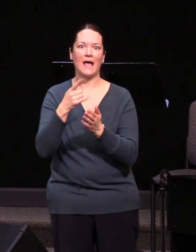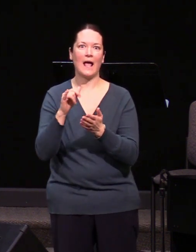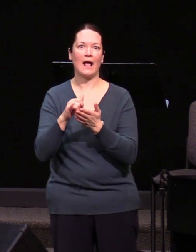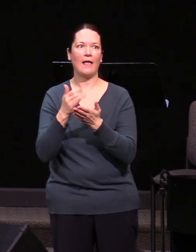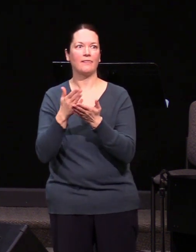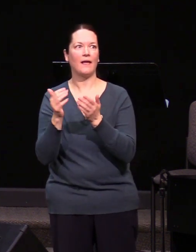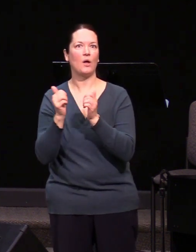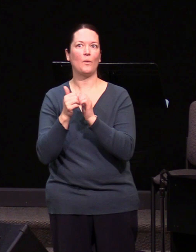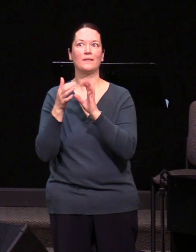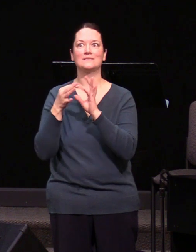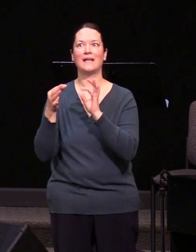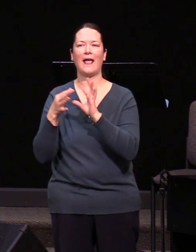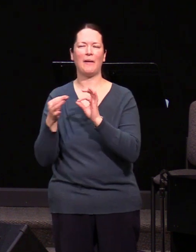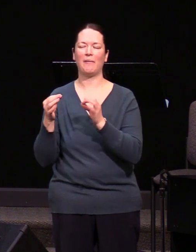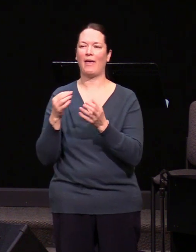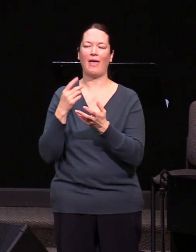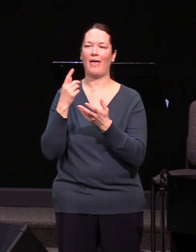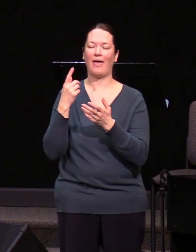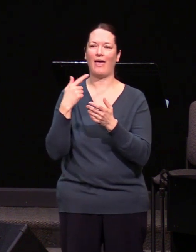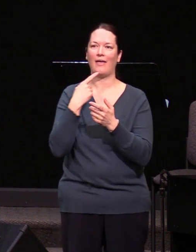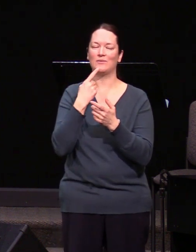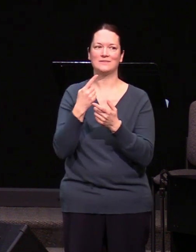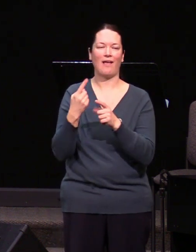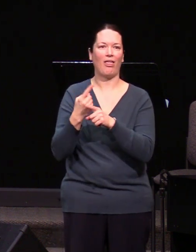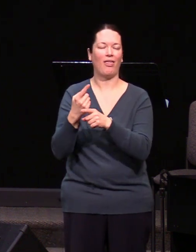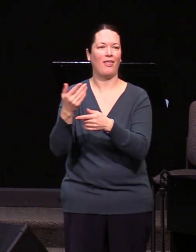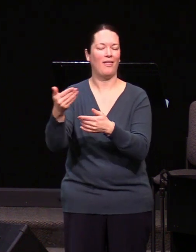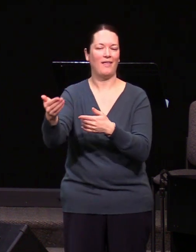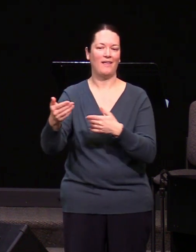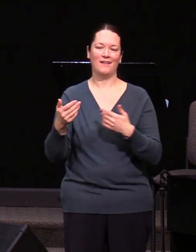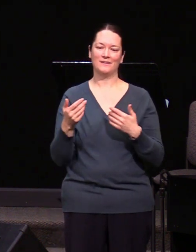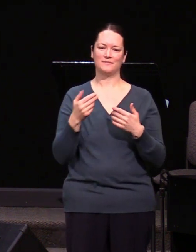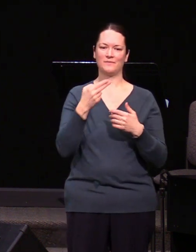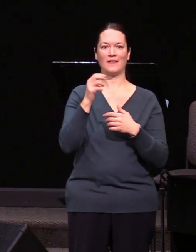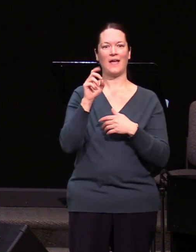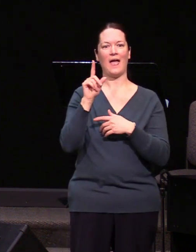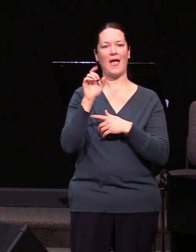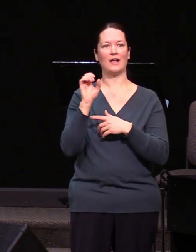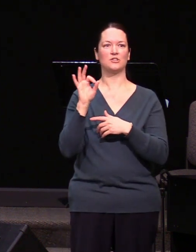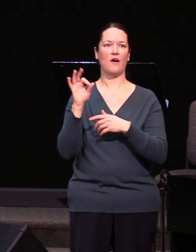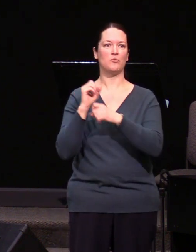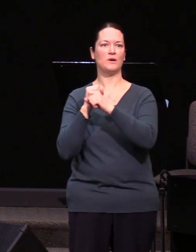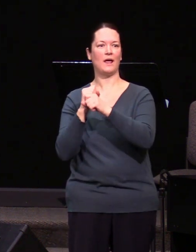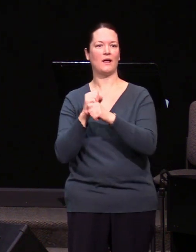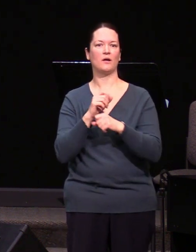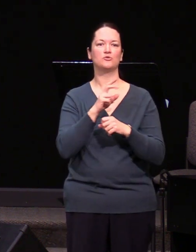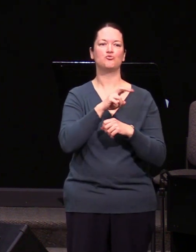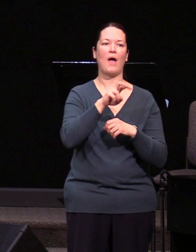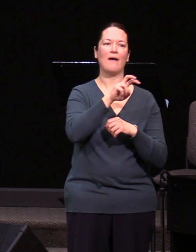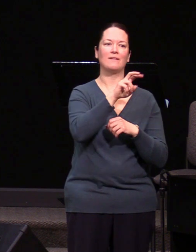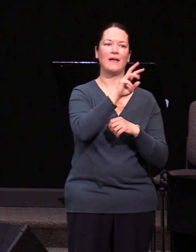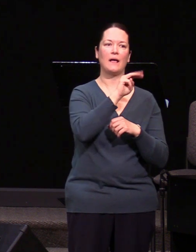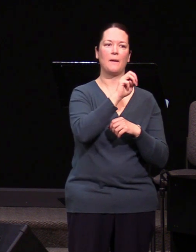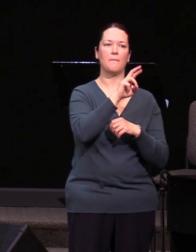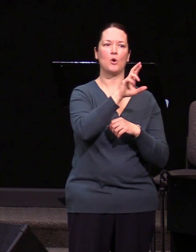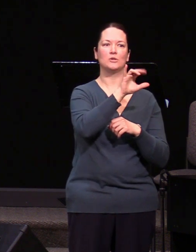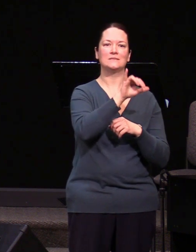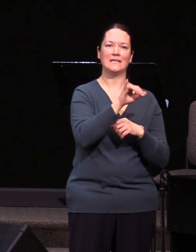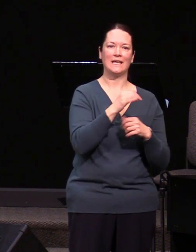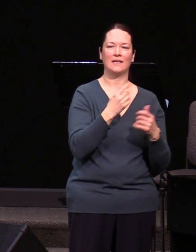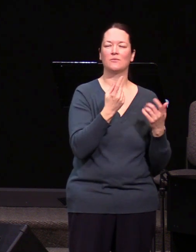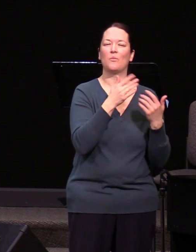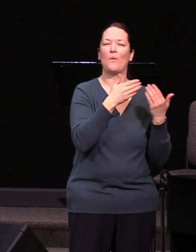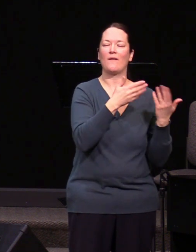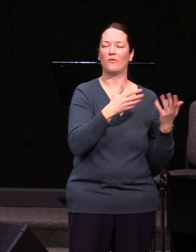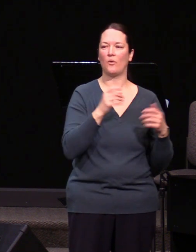space with the statements that we say on a regular basis. You know, like the hedge of protection or the traveling mercies or whatever.